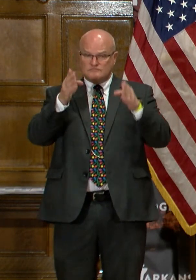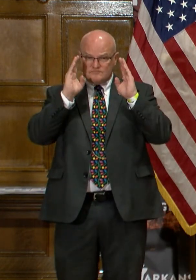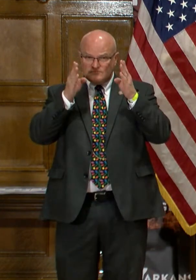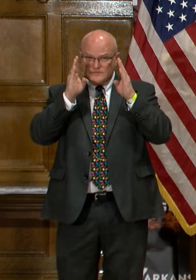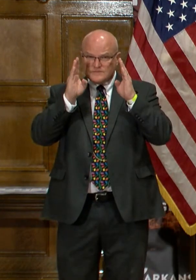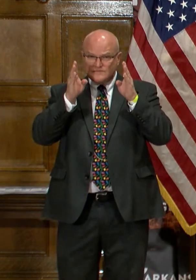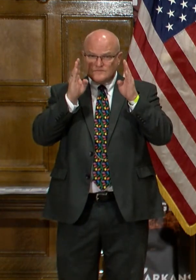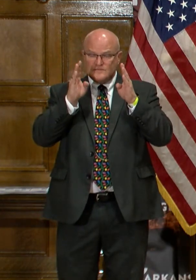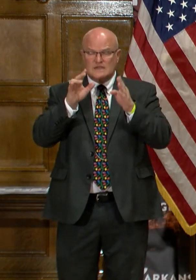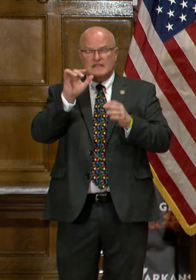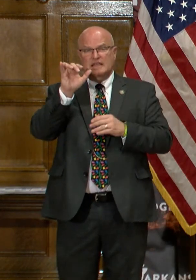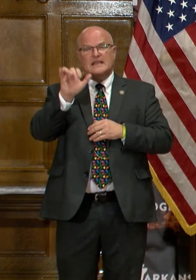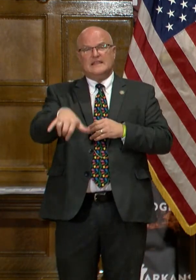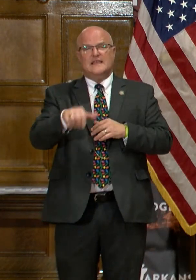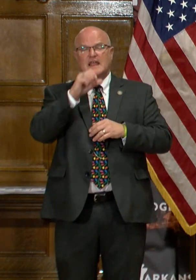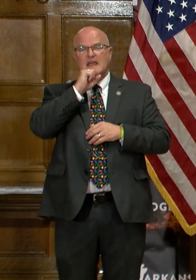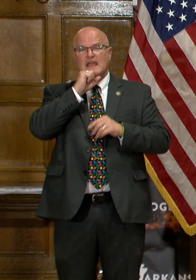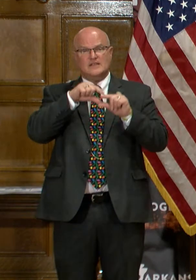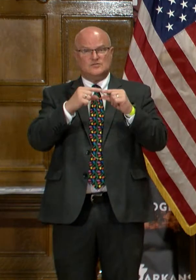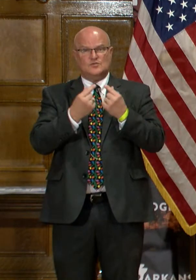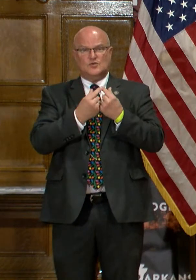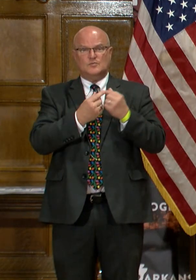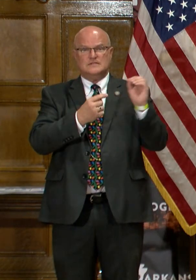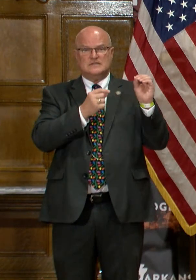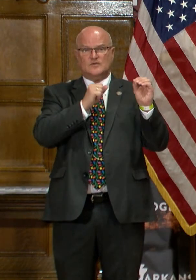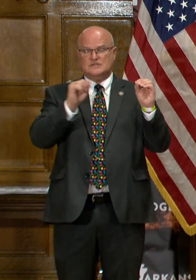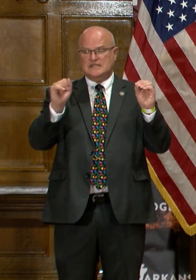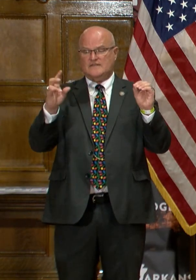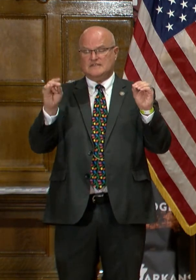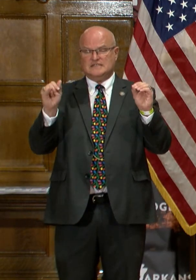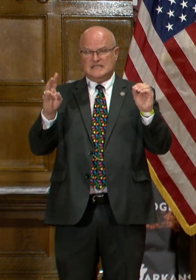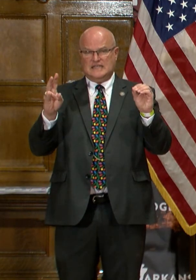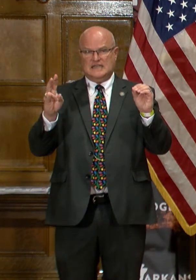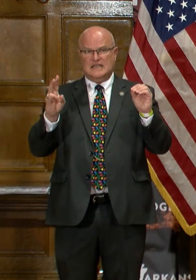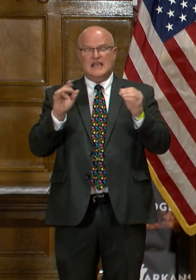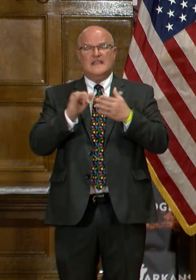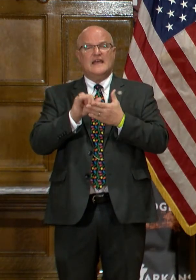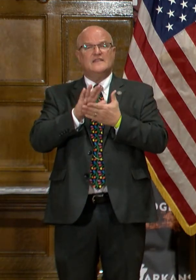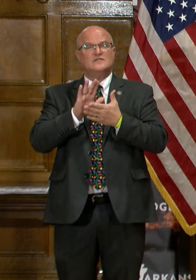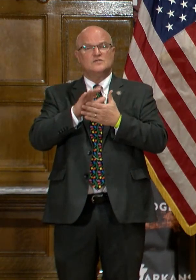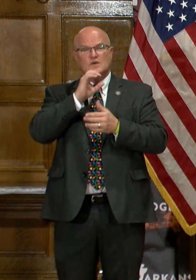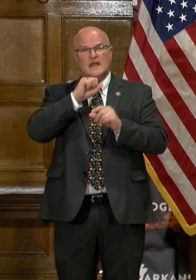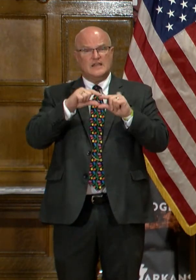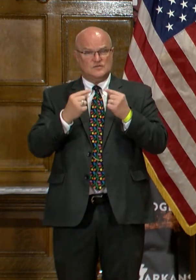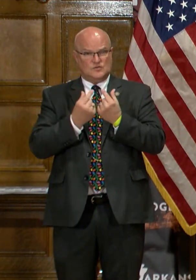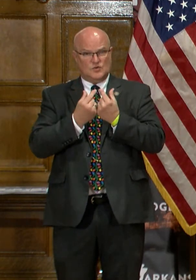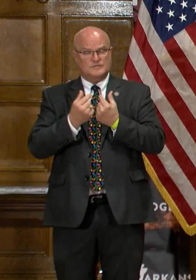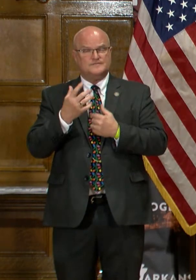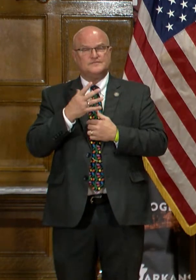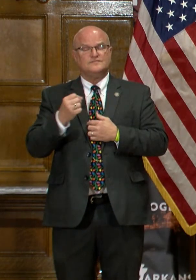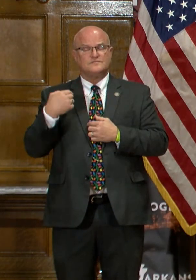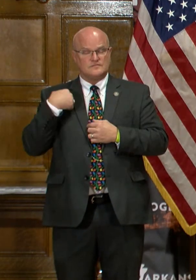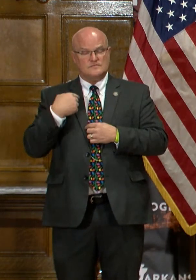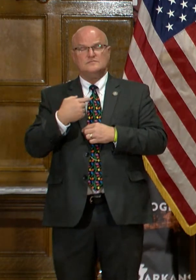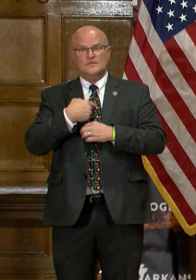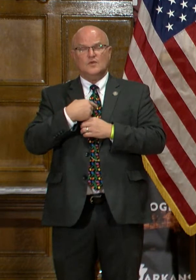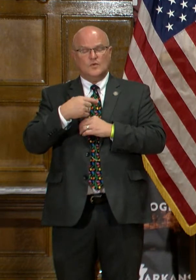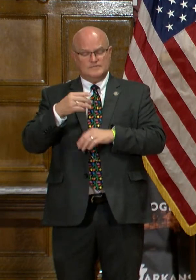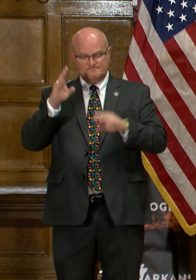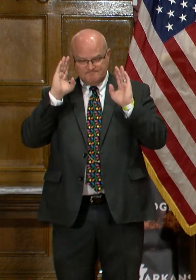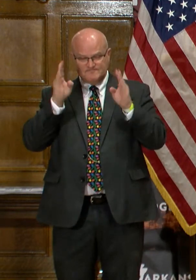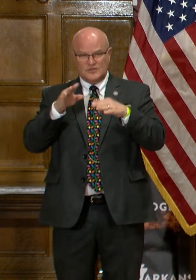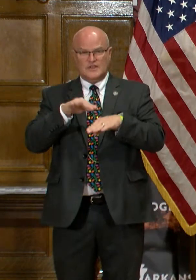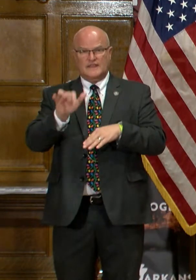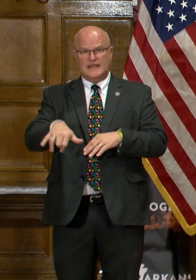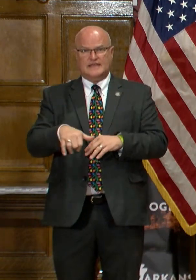close attention to that age group, and particularly that's the school age group, and we are focusing